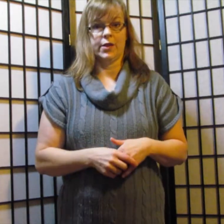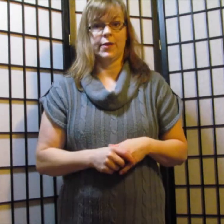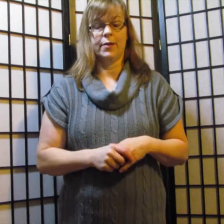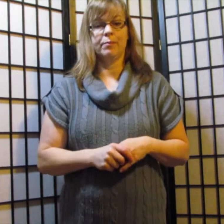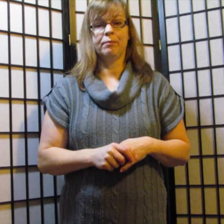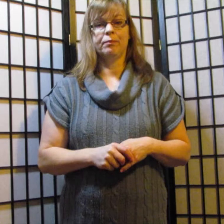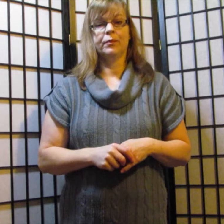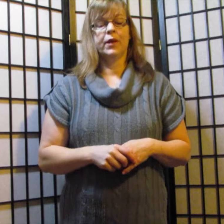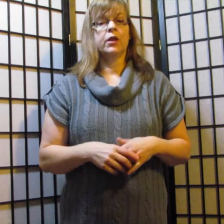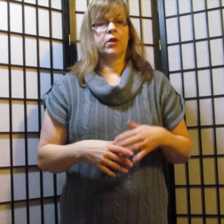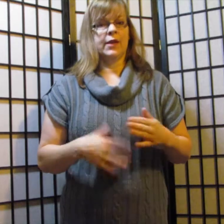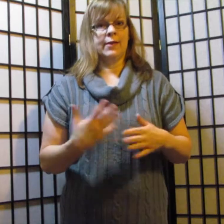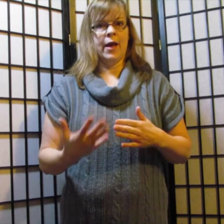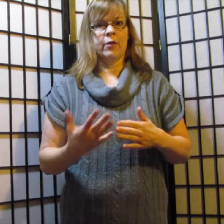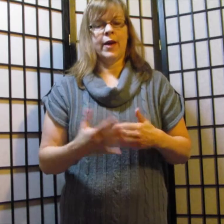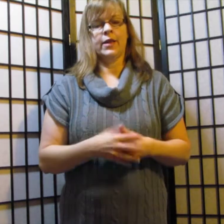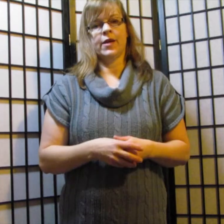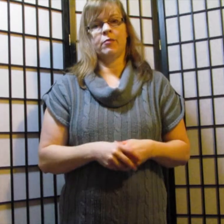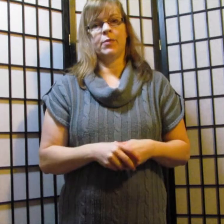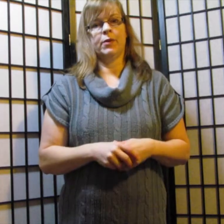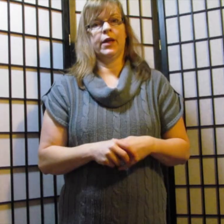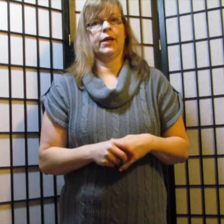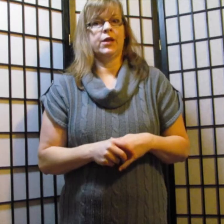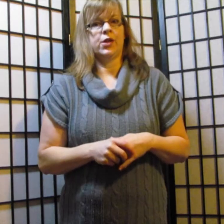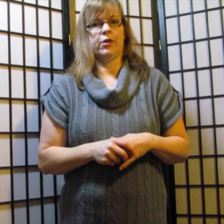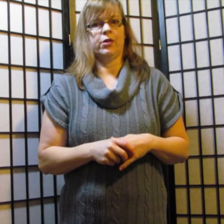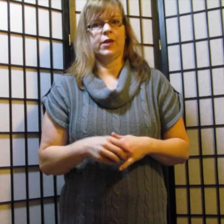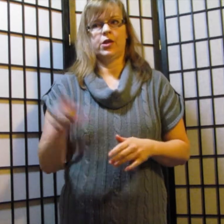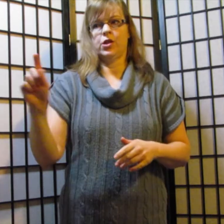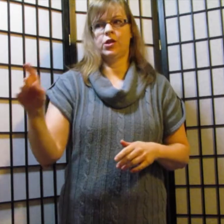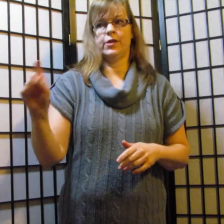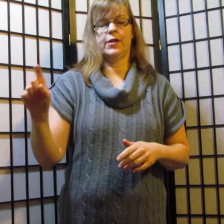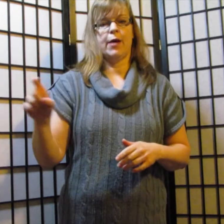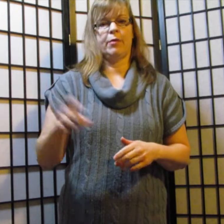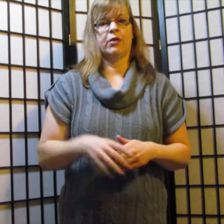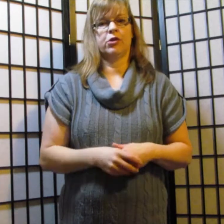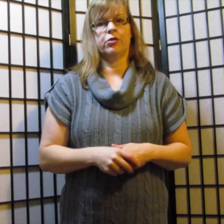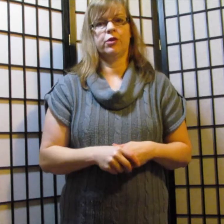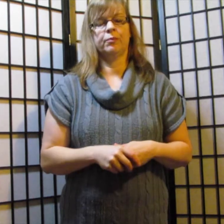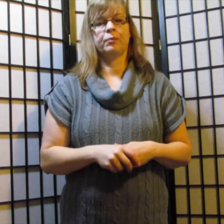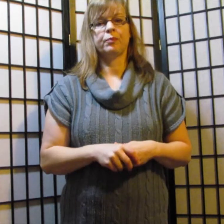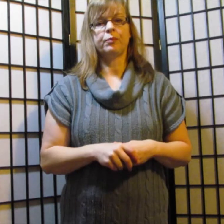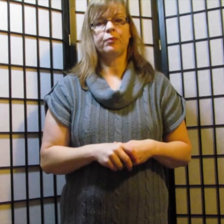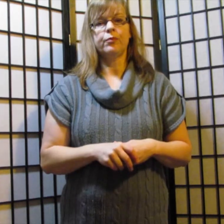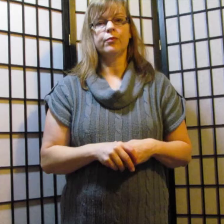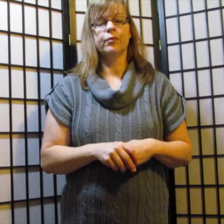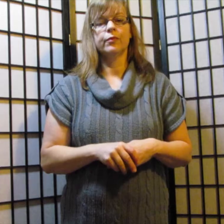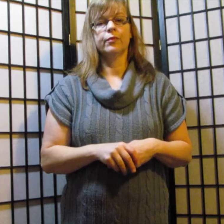to them. So this is another way that deaf people get each other's attention, just tapping their shoulder.